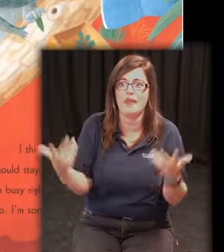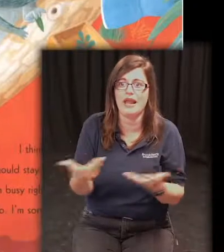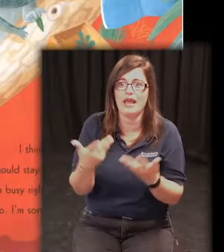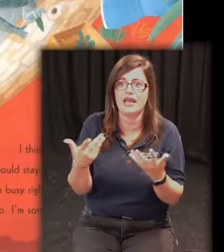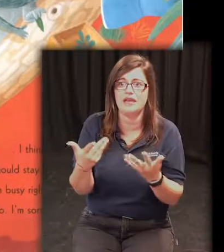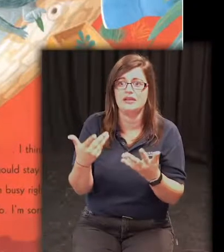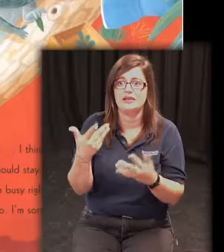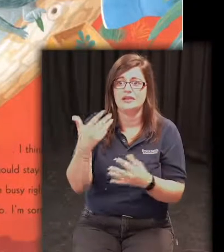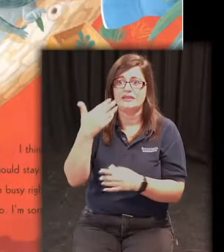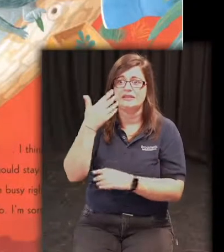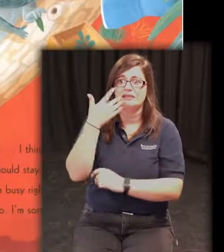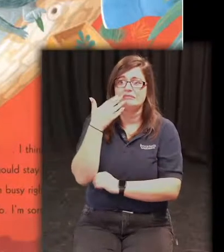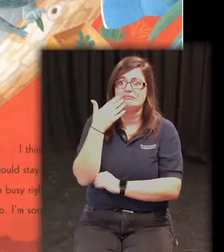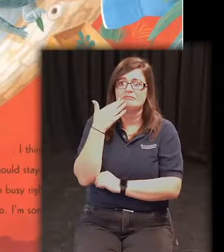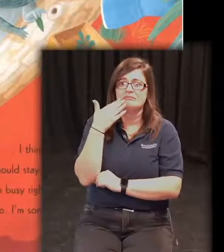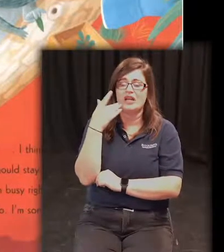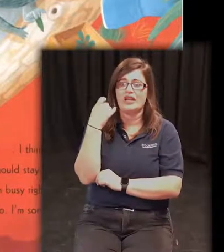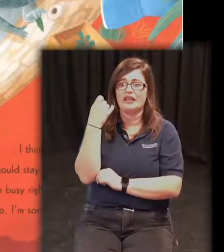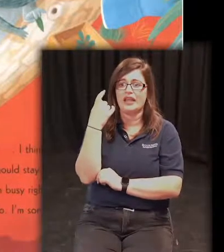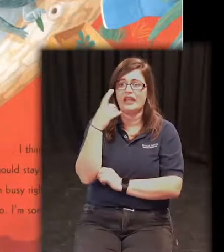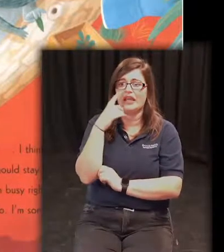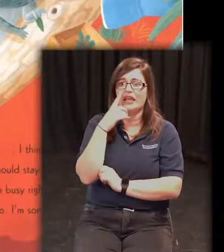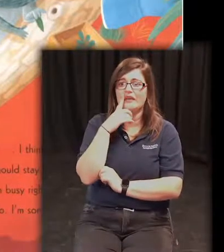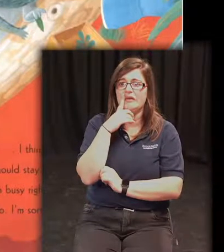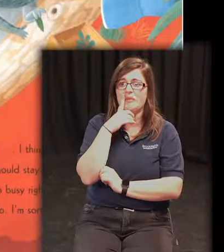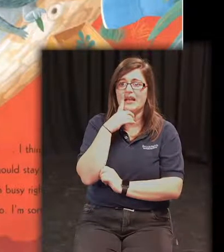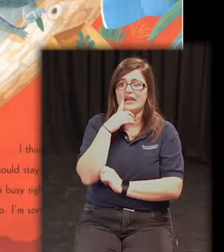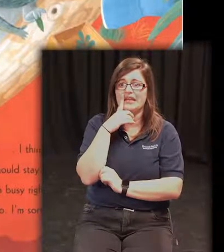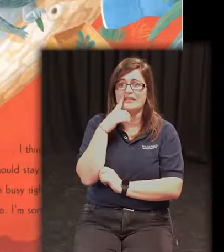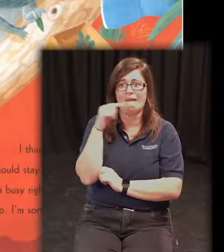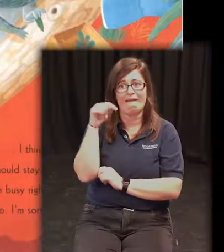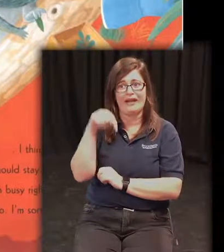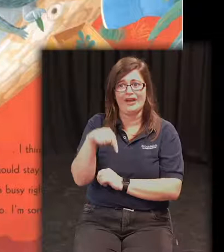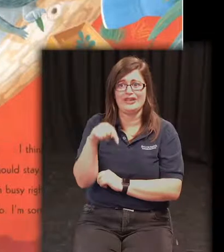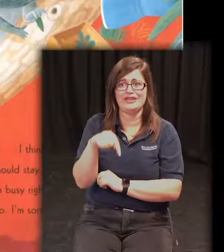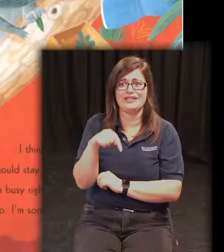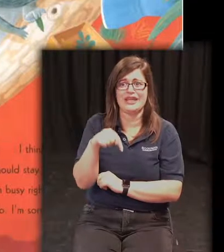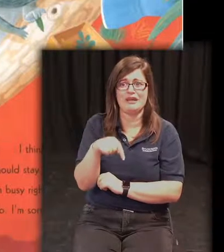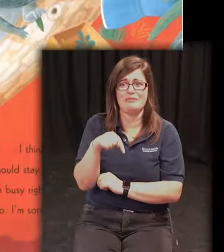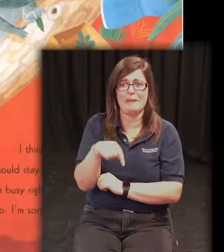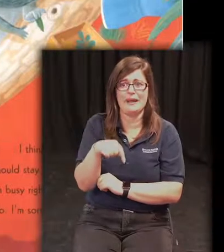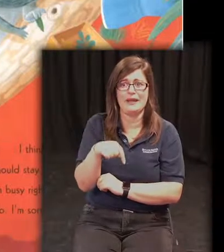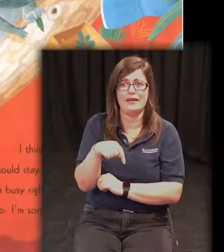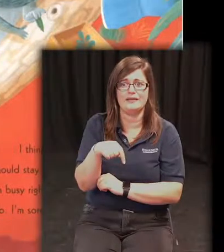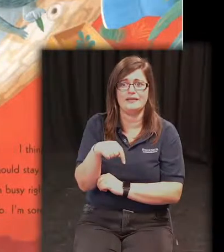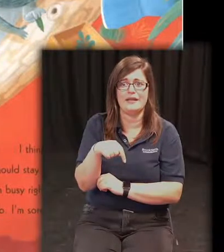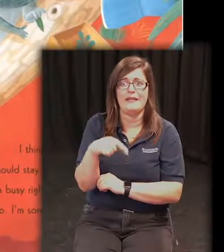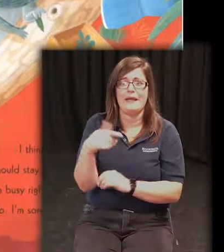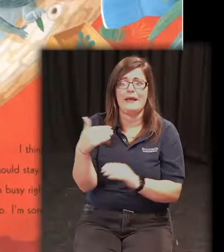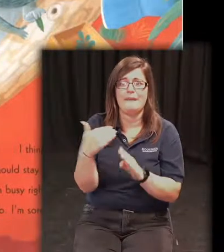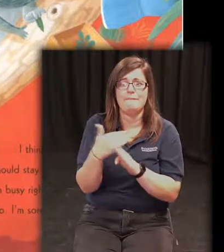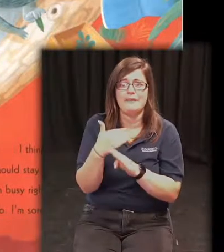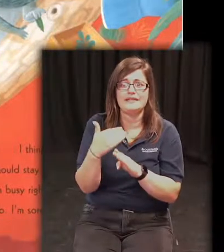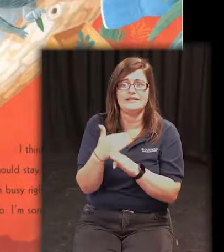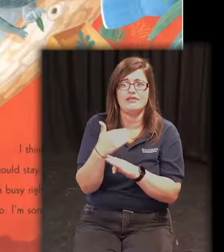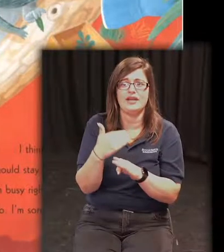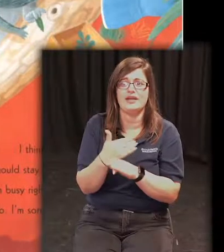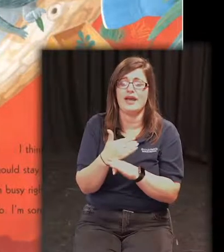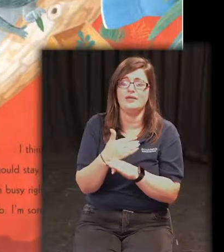play?" I think, he replied, "I should stay on my plant. I'm busy right now.